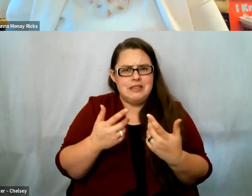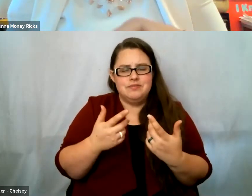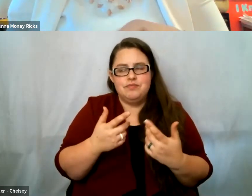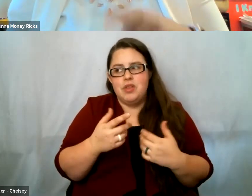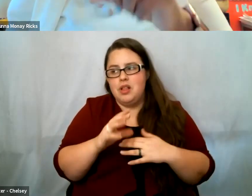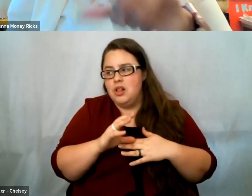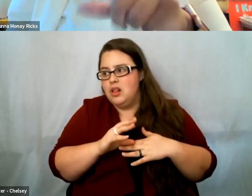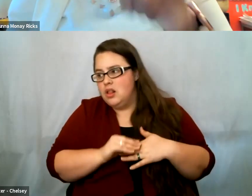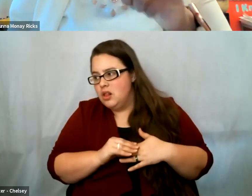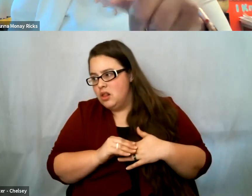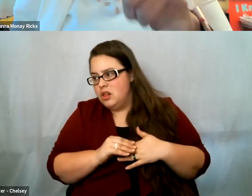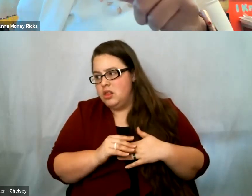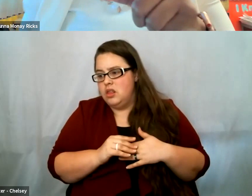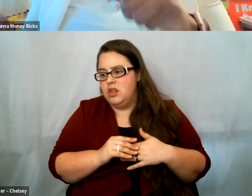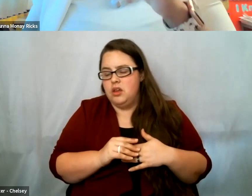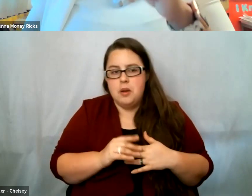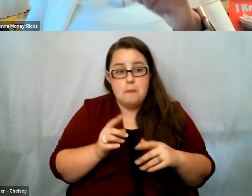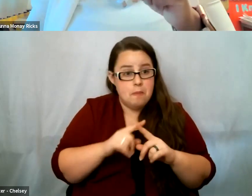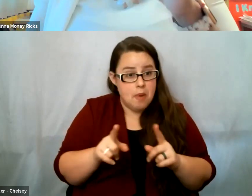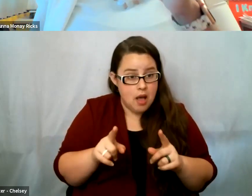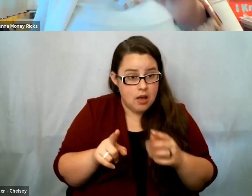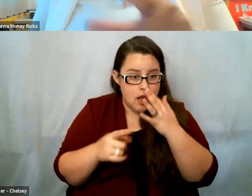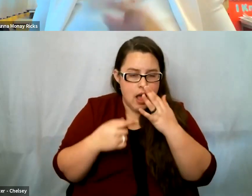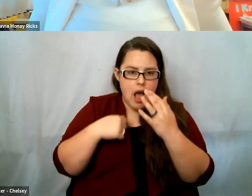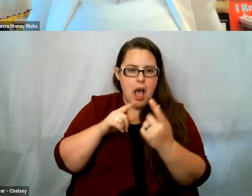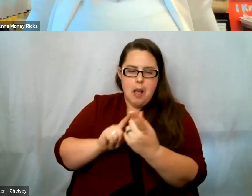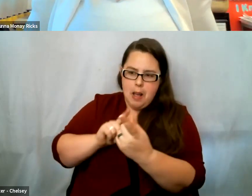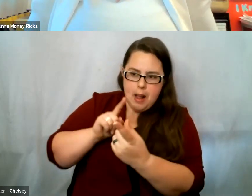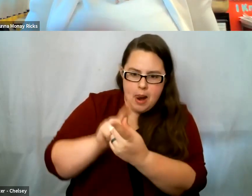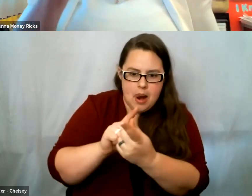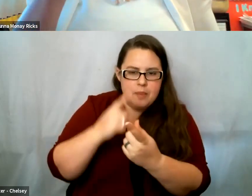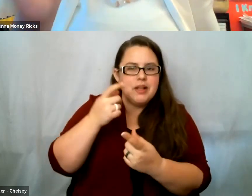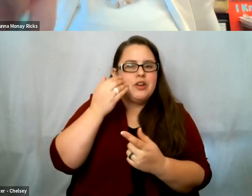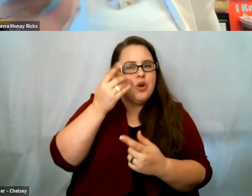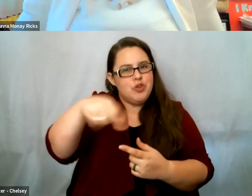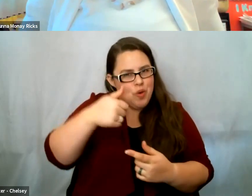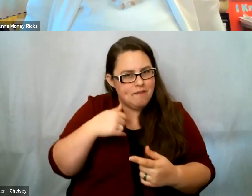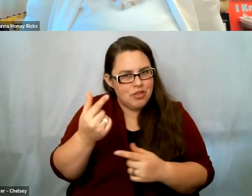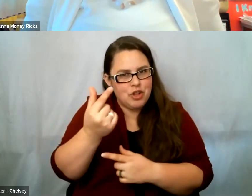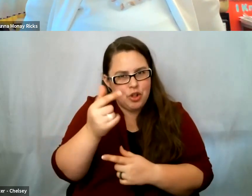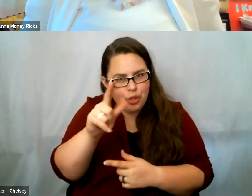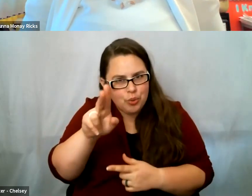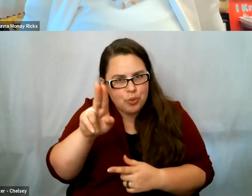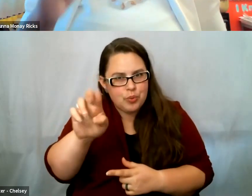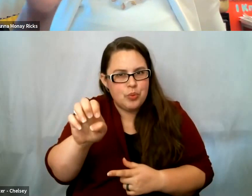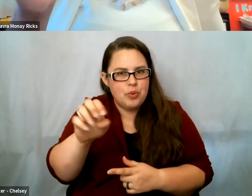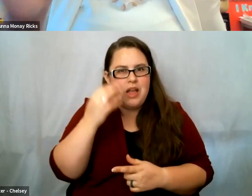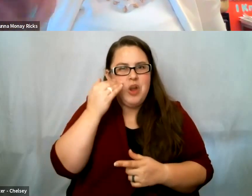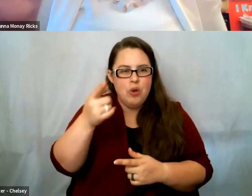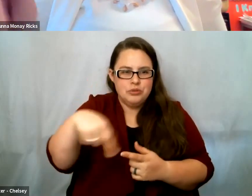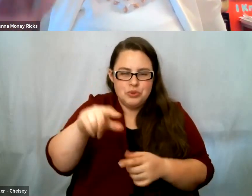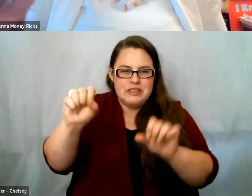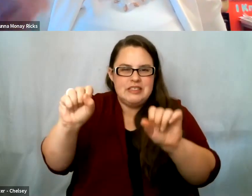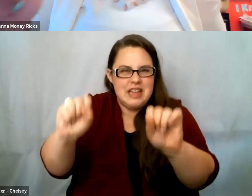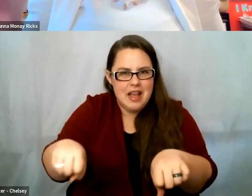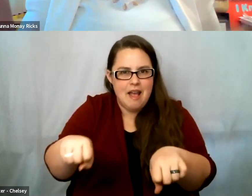but I'm coming for you, to you, because I know you got the glue. I know you have the glue to help